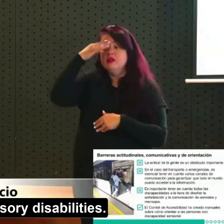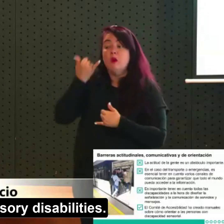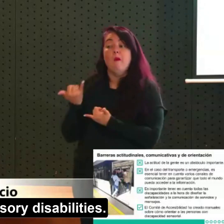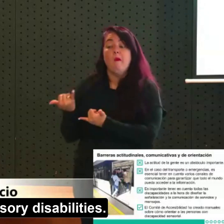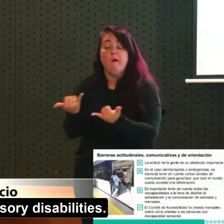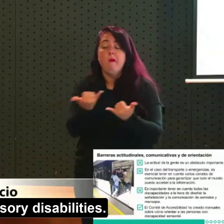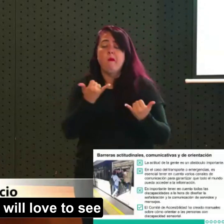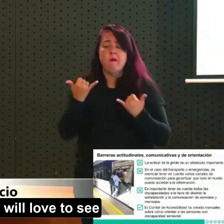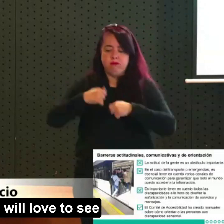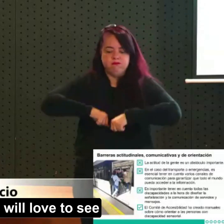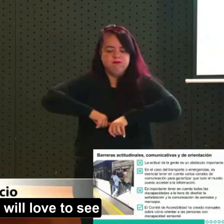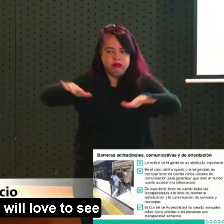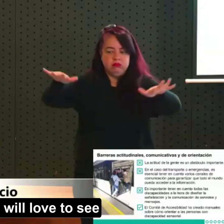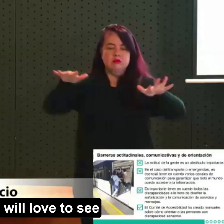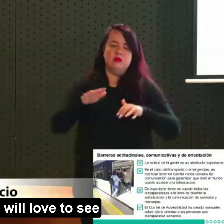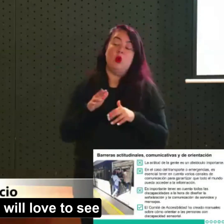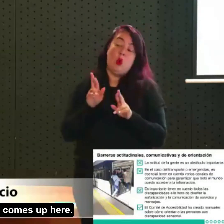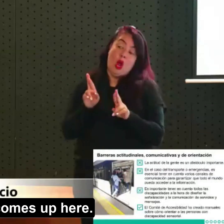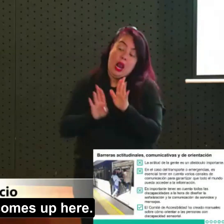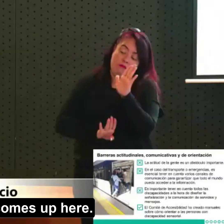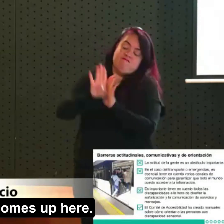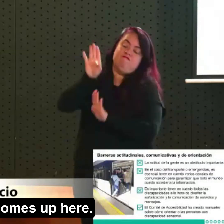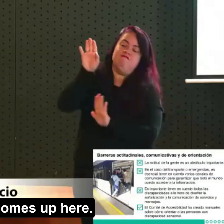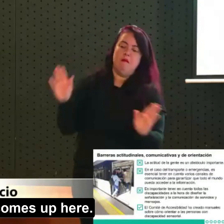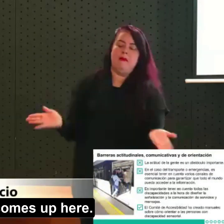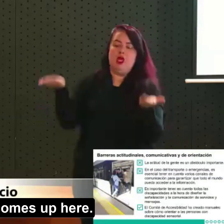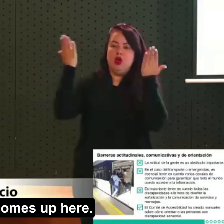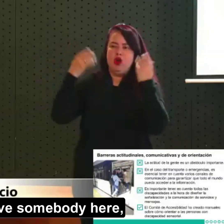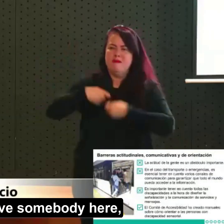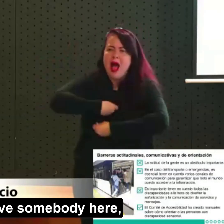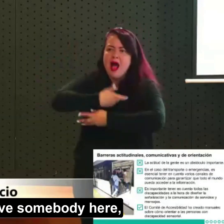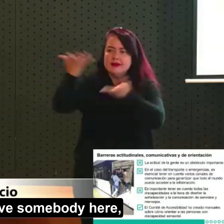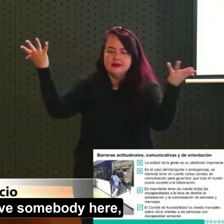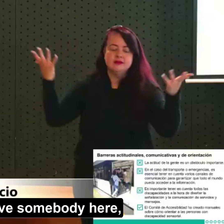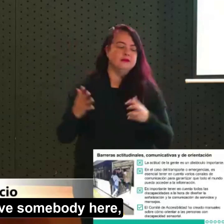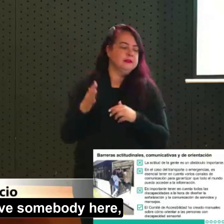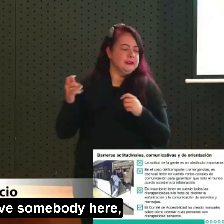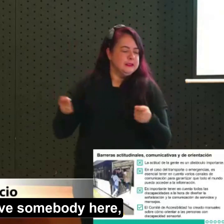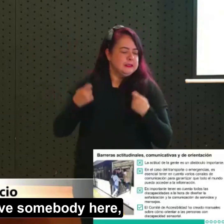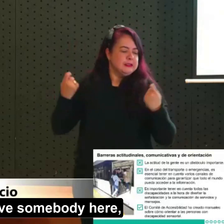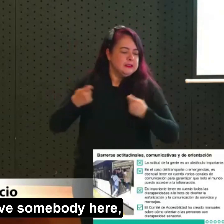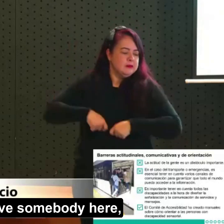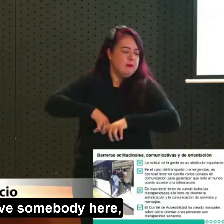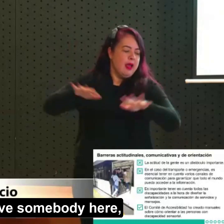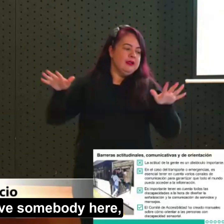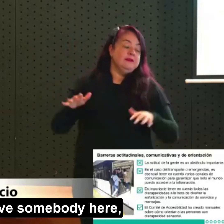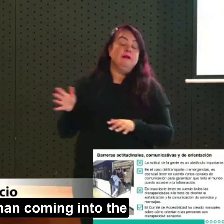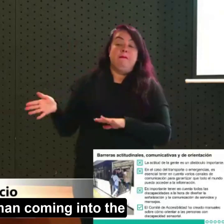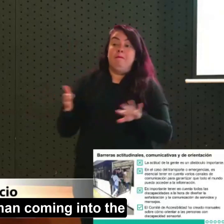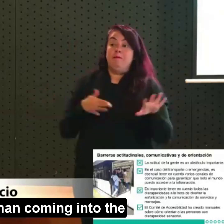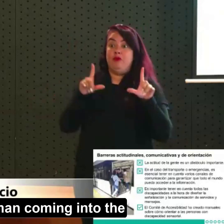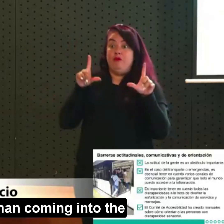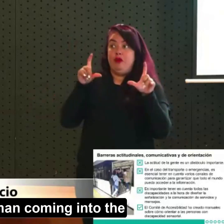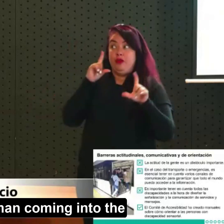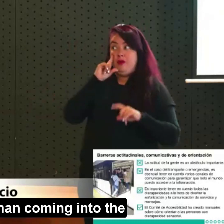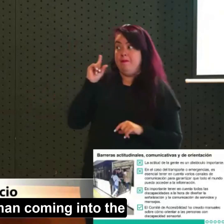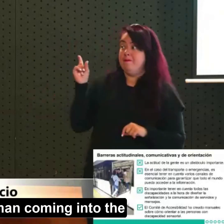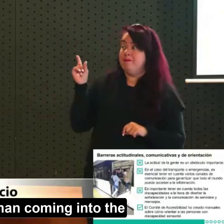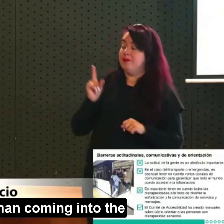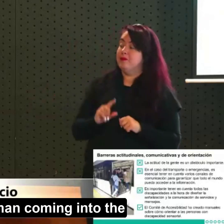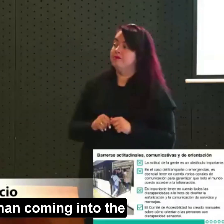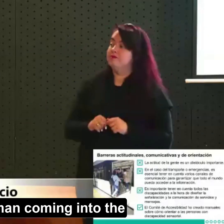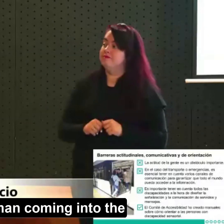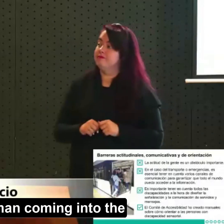sensory disabilities, and we will love to see what comes up here. And we have somebody here, a